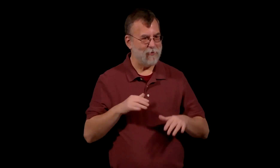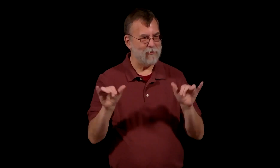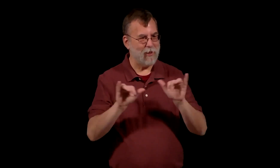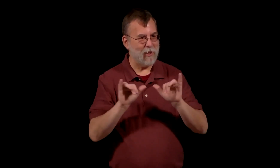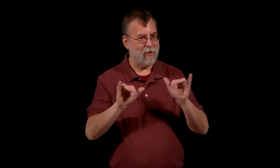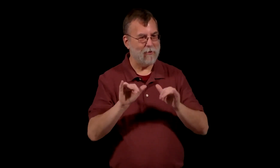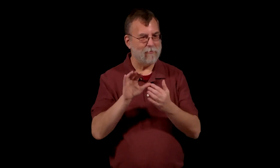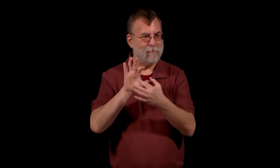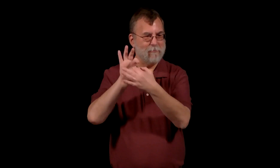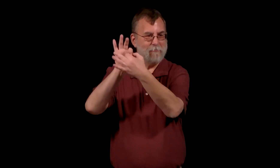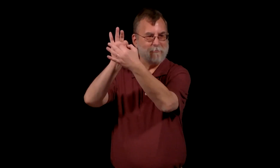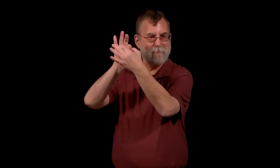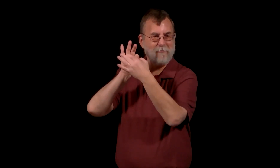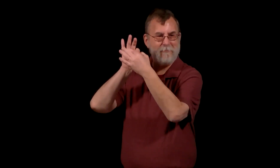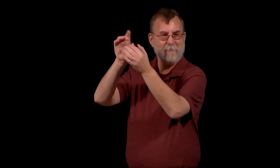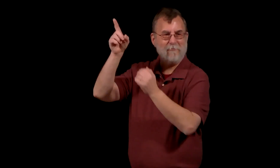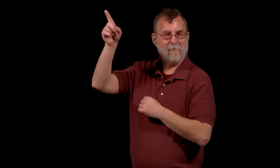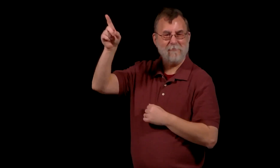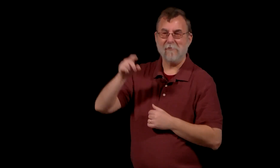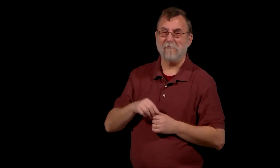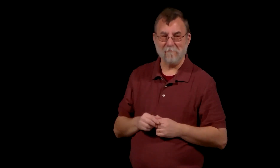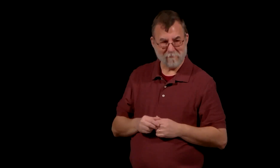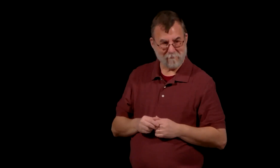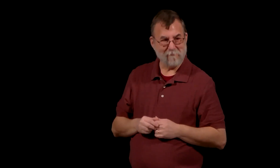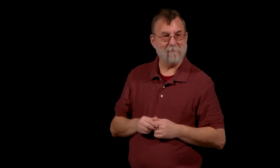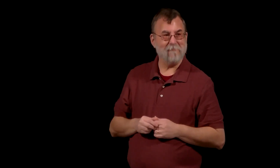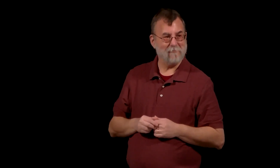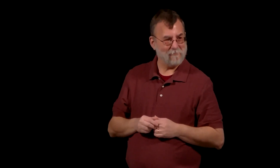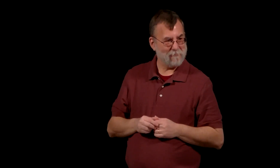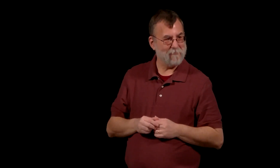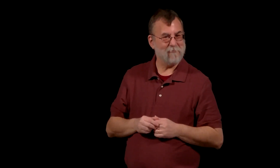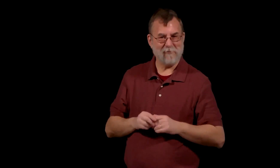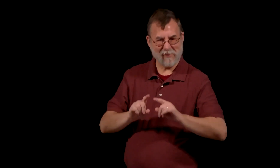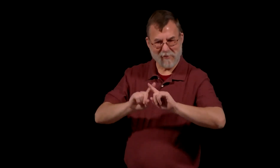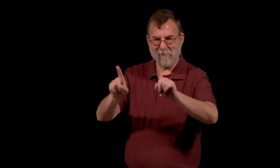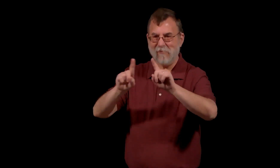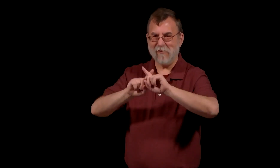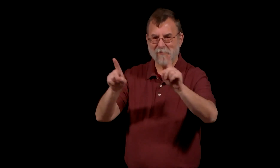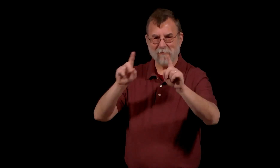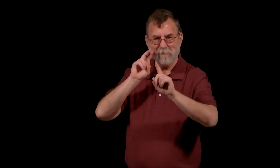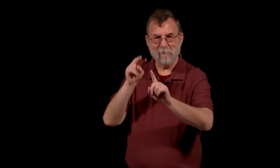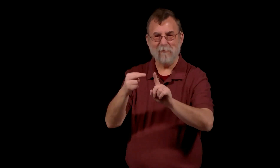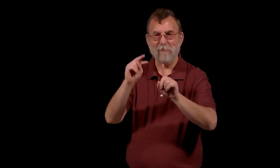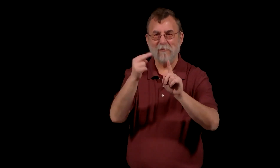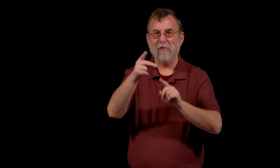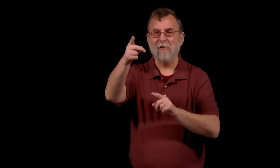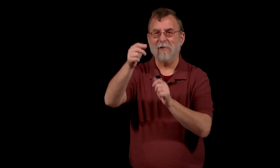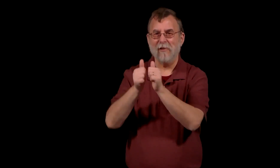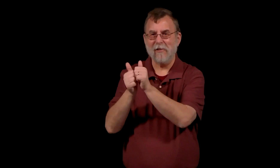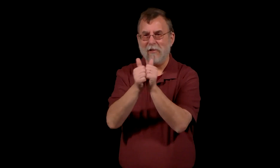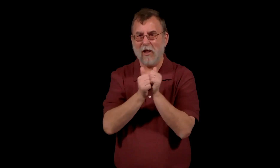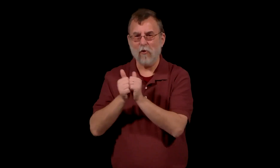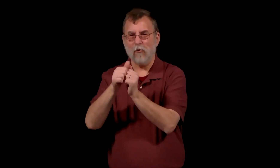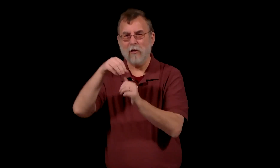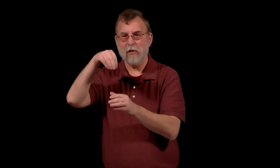Enjoying the view and feeling that connection to God. Different perspectives.